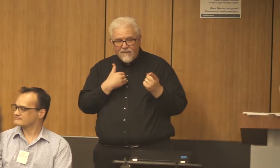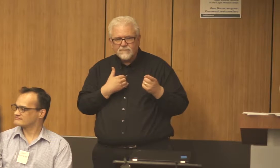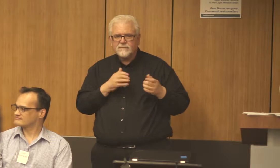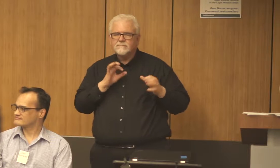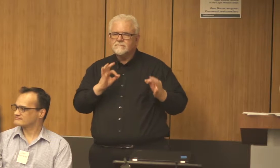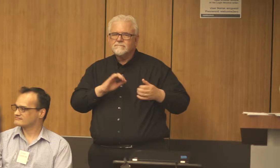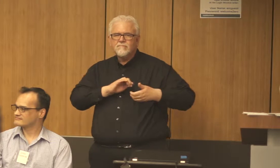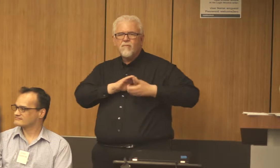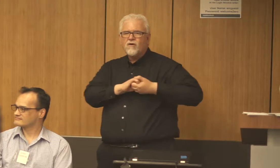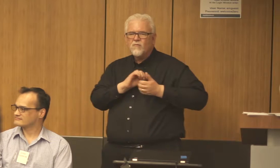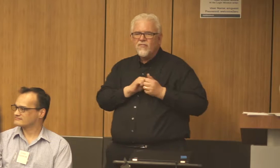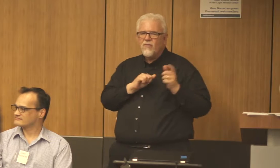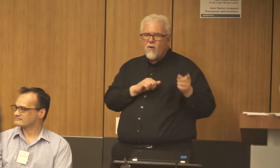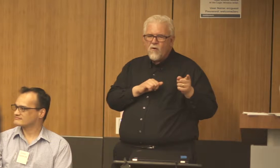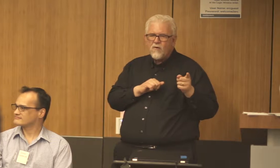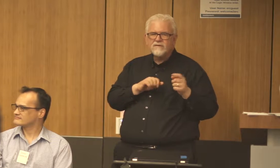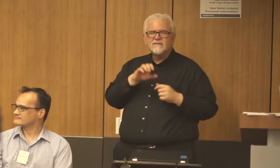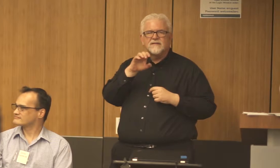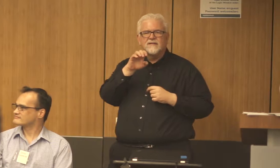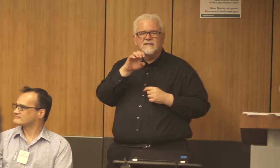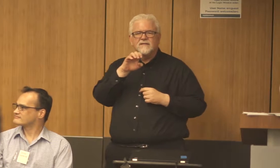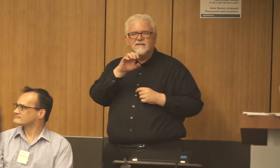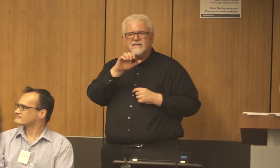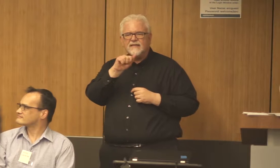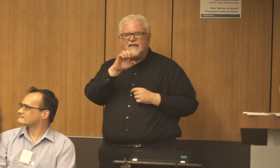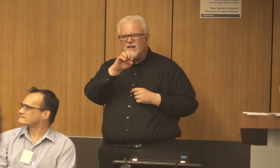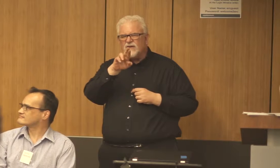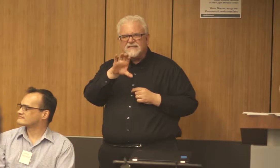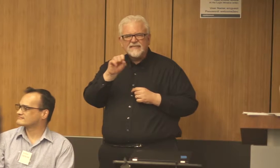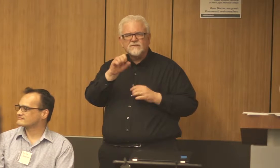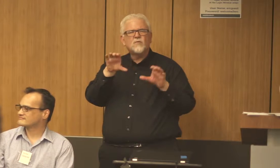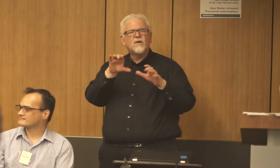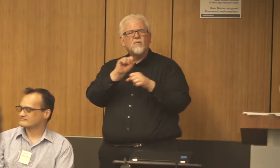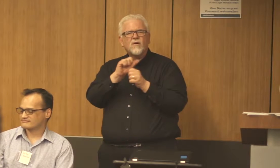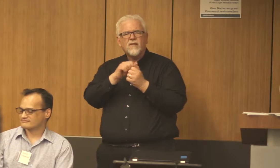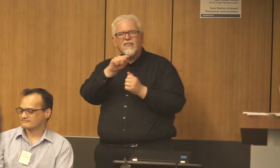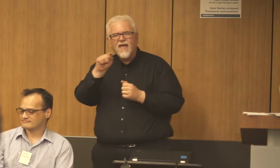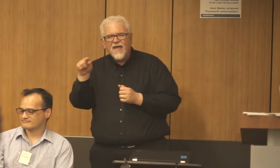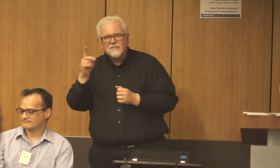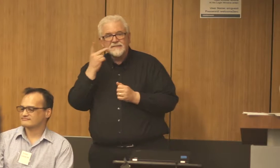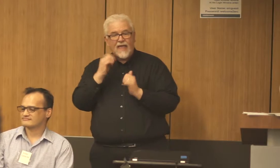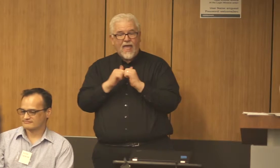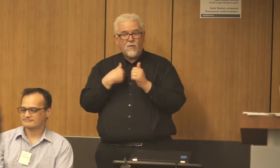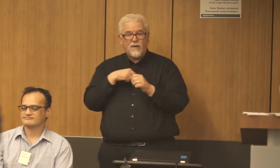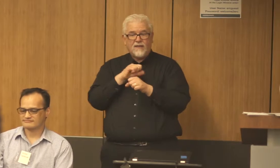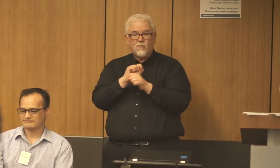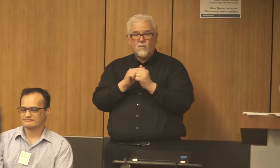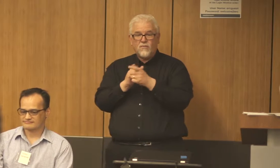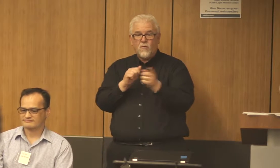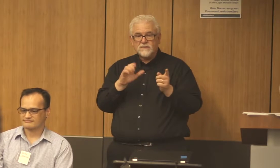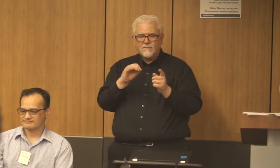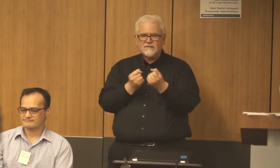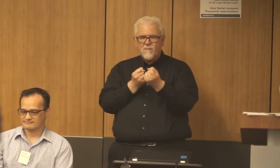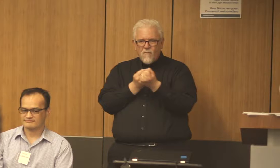those ERCs and doing work with them, and seeing how we can also work with them to support their people